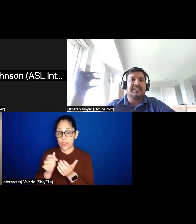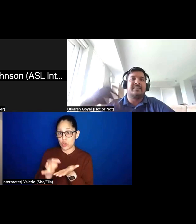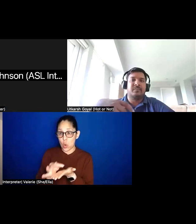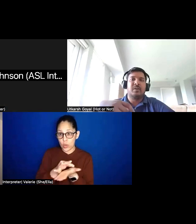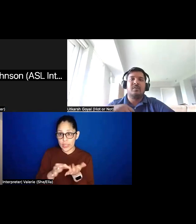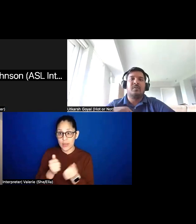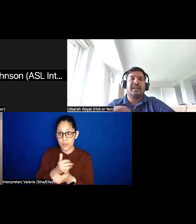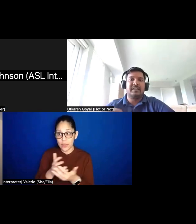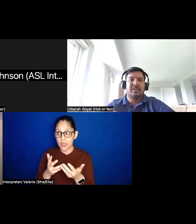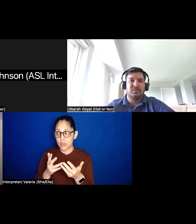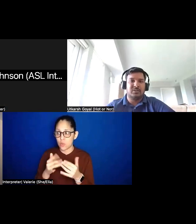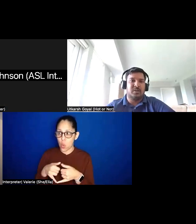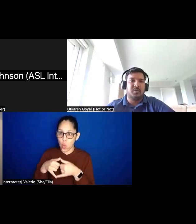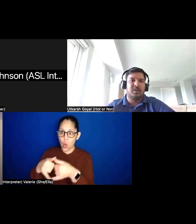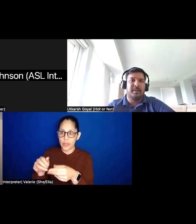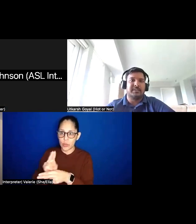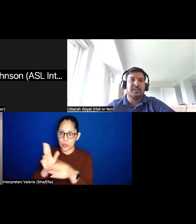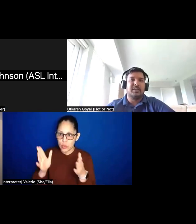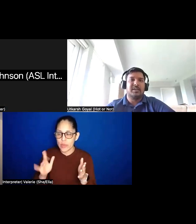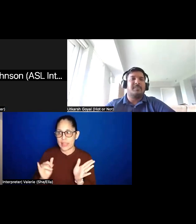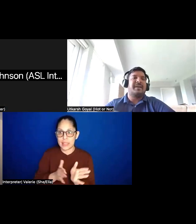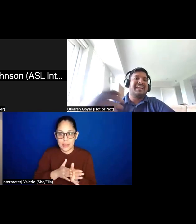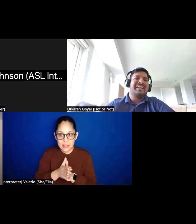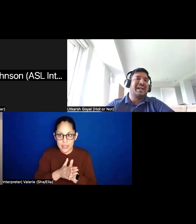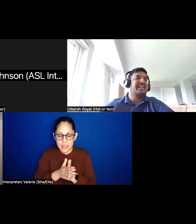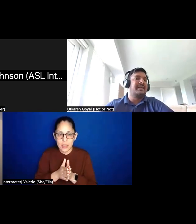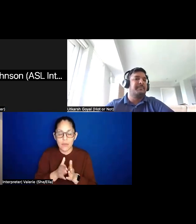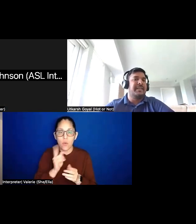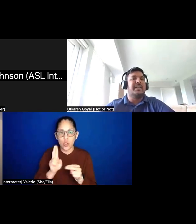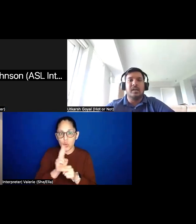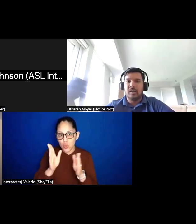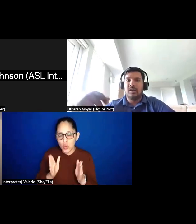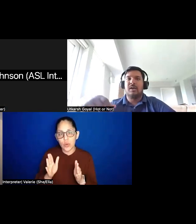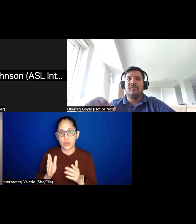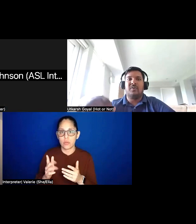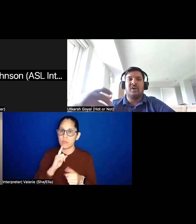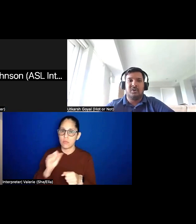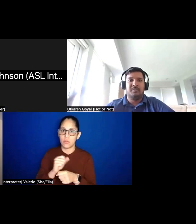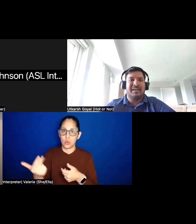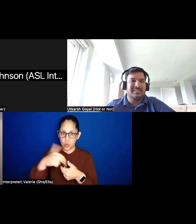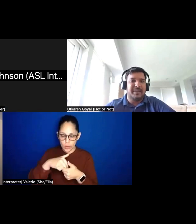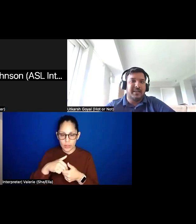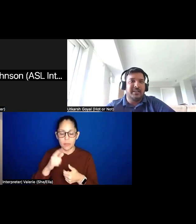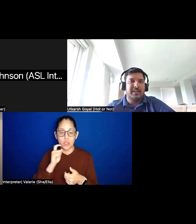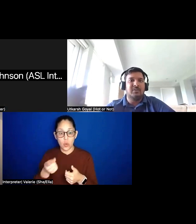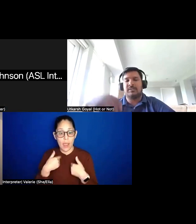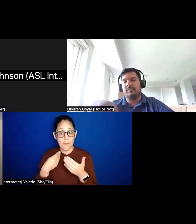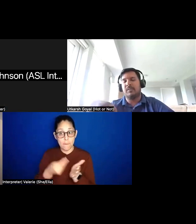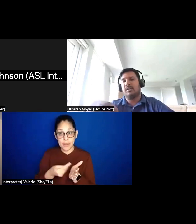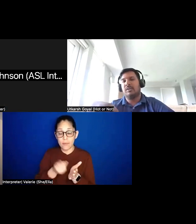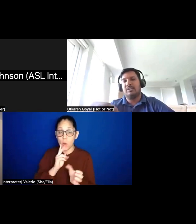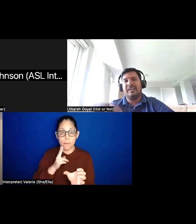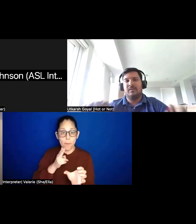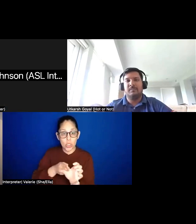becomes an incentive for getting the users on board, because you're practically handing them money for participating in the